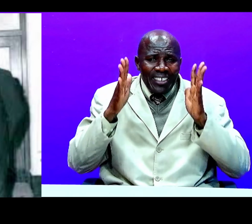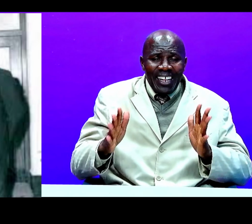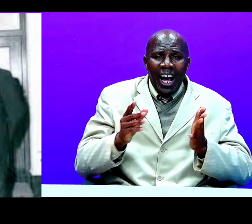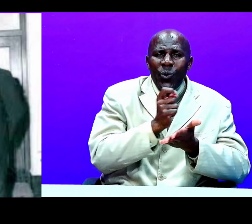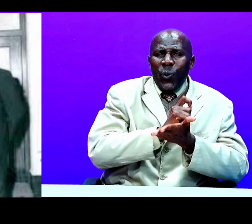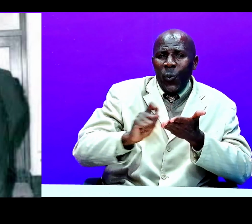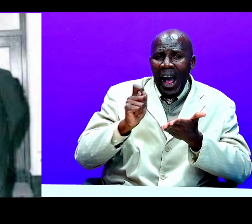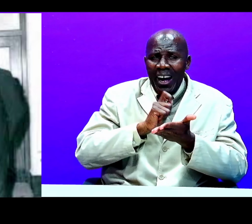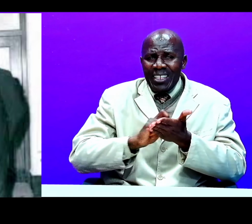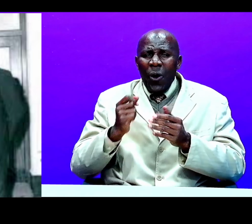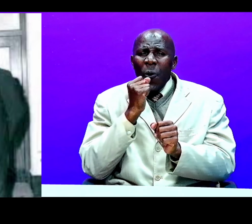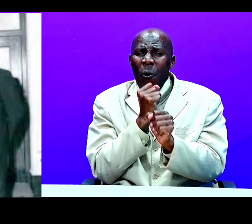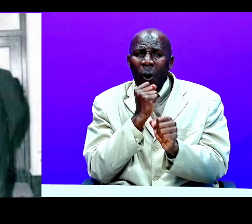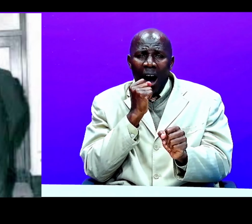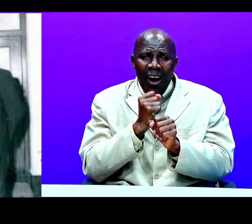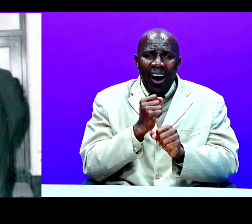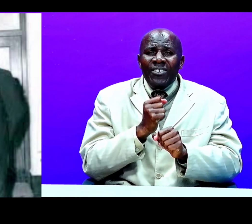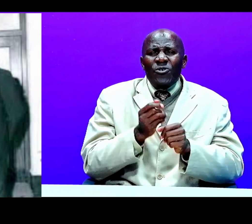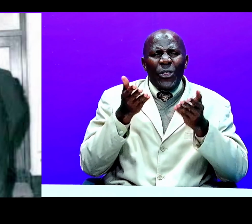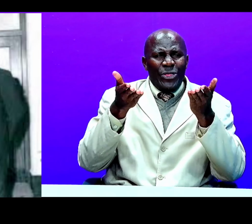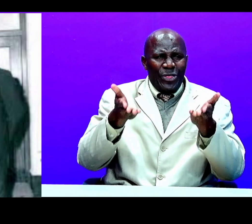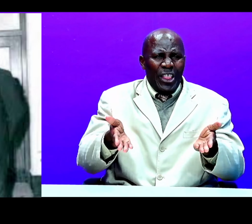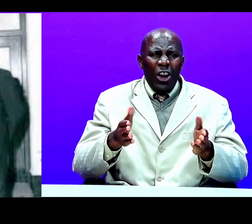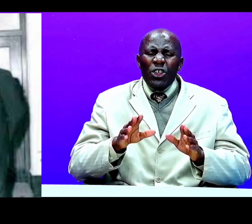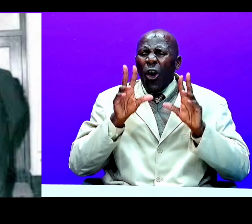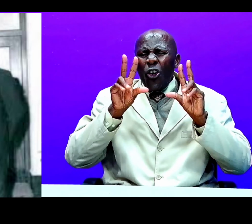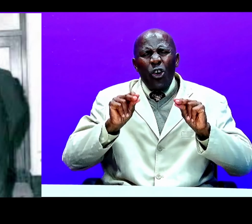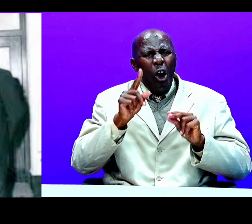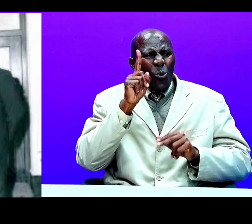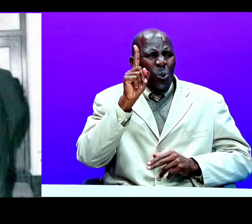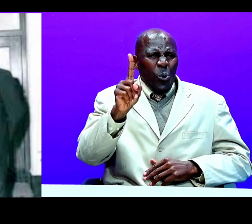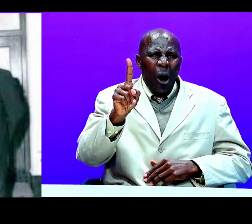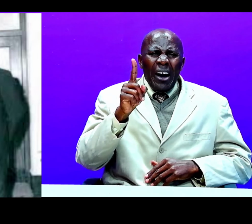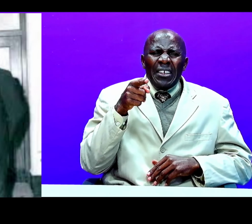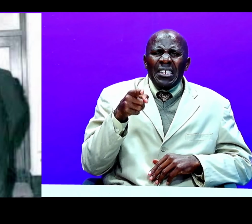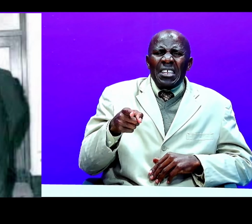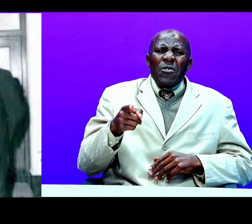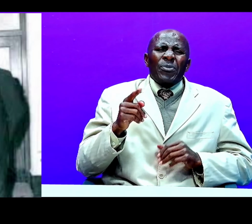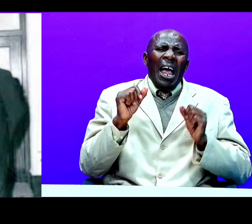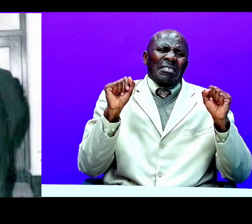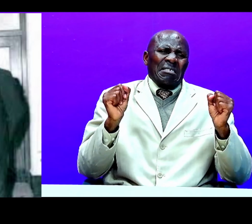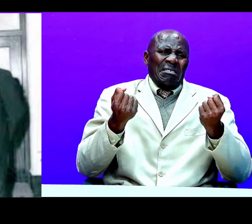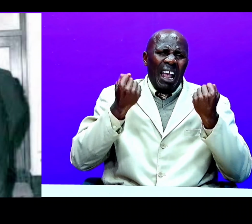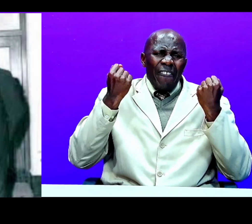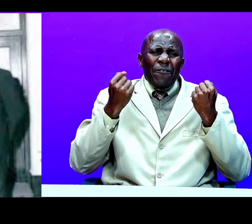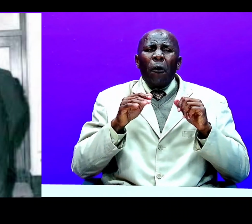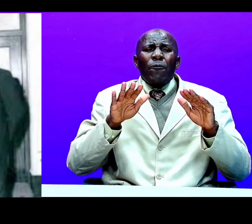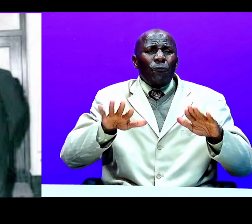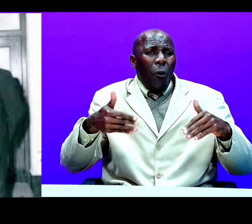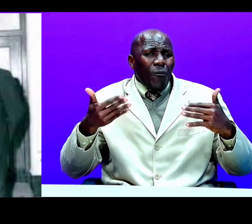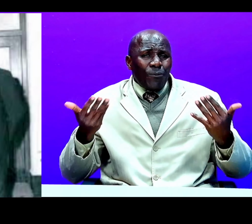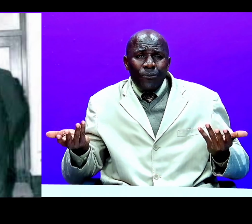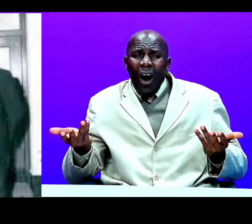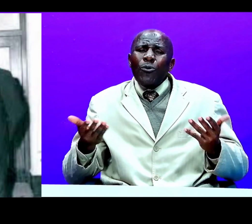no one was safe from the former president Daniel Arap Moi's systematic